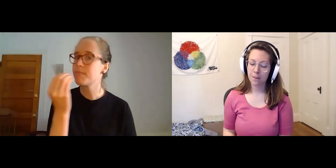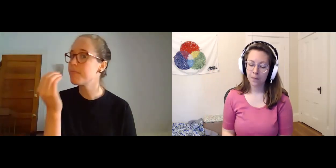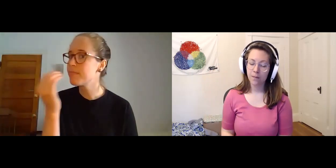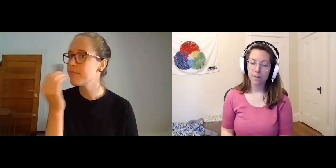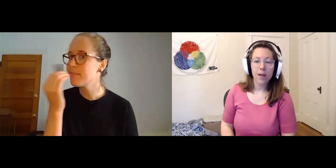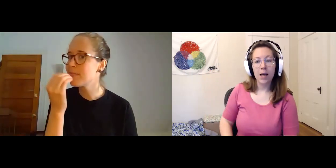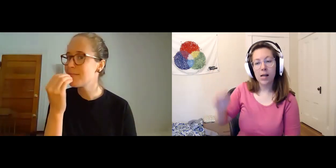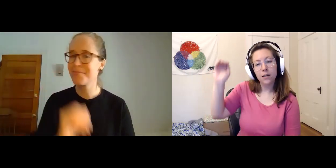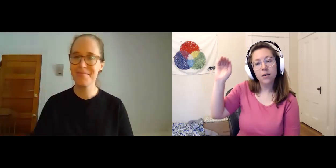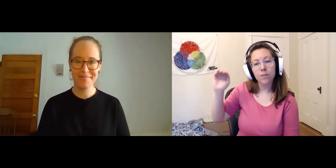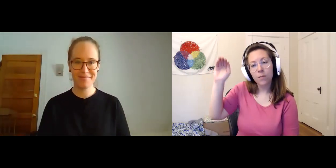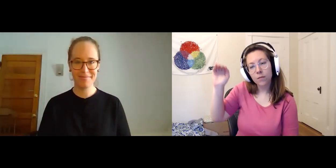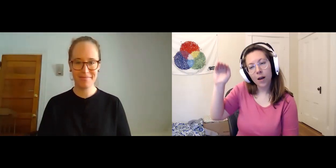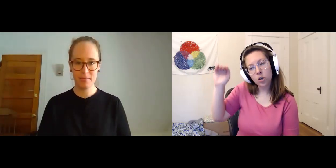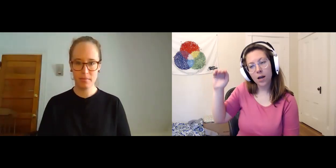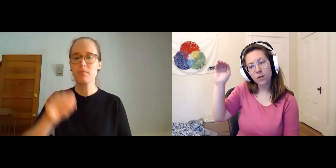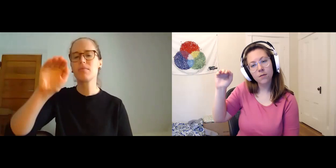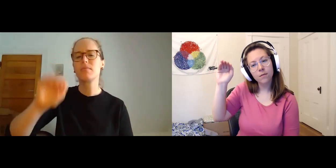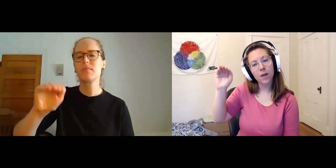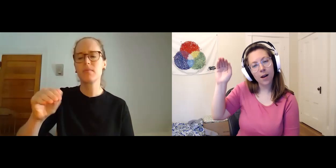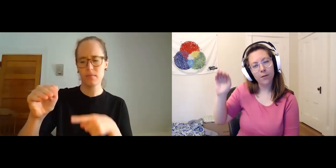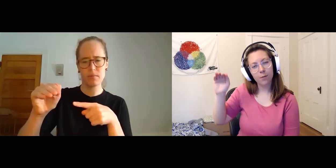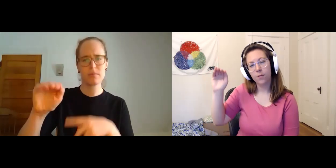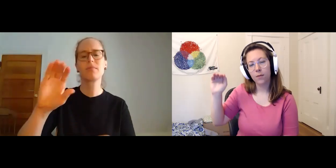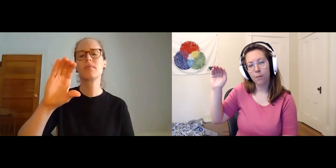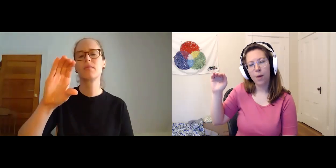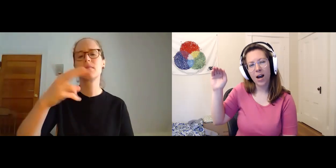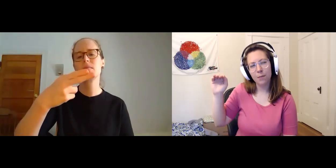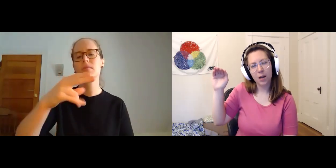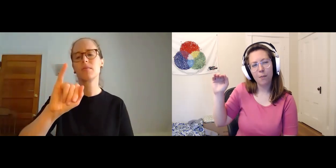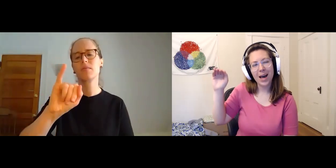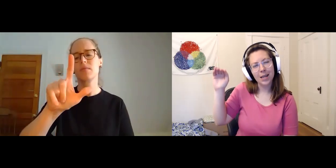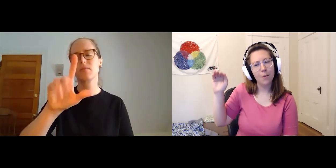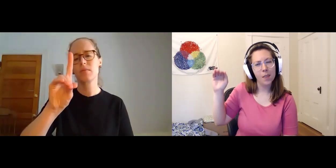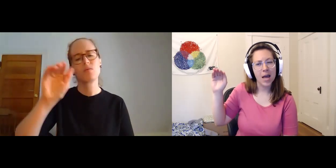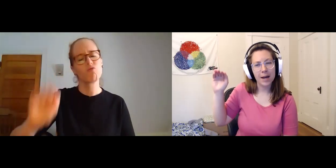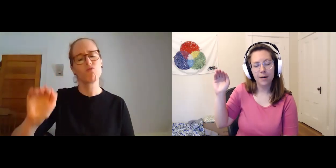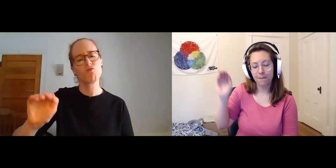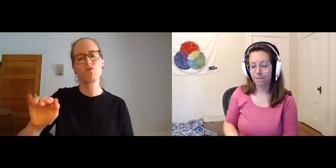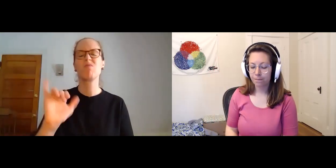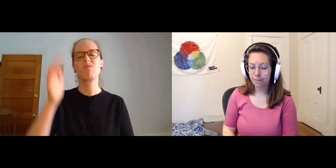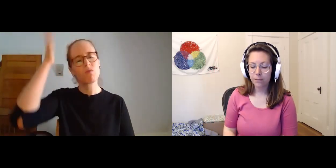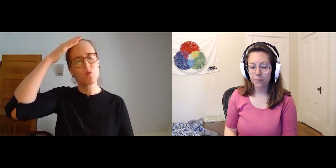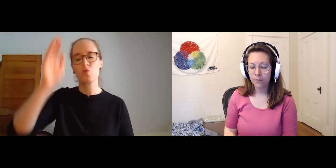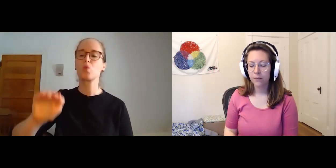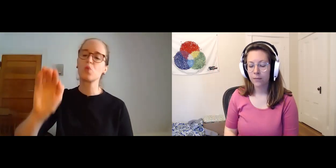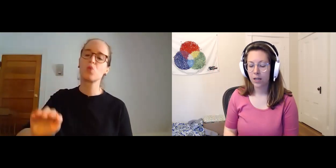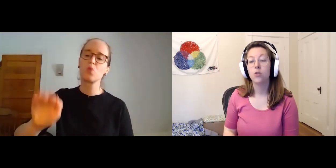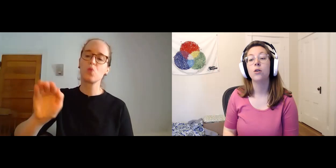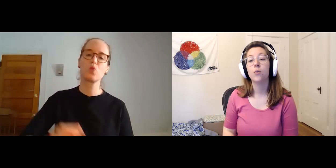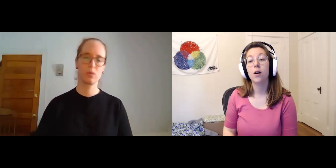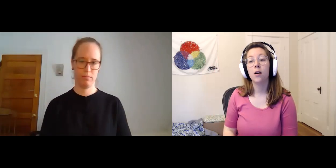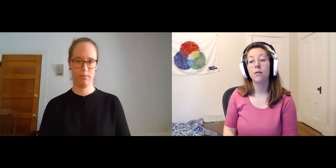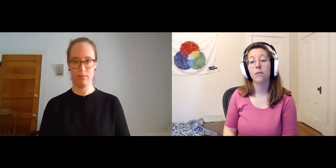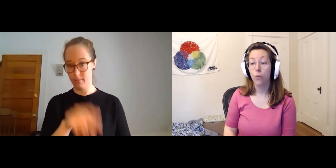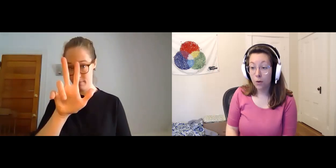eat. And a child kind of mime like patting them on the head. So